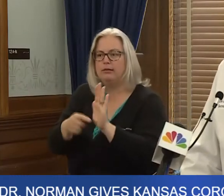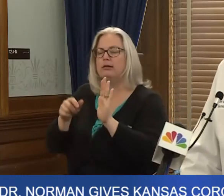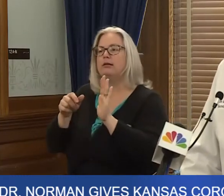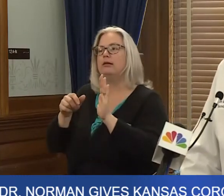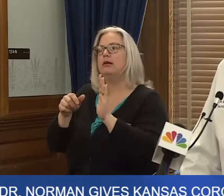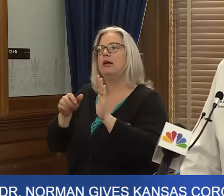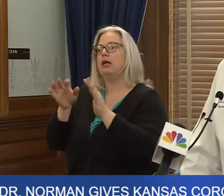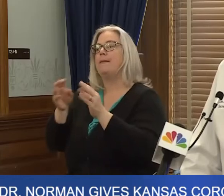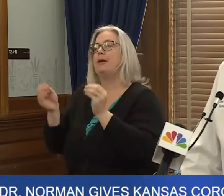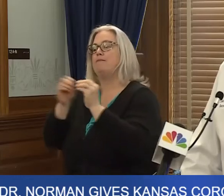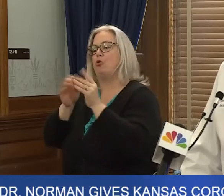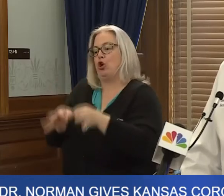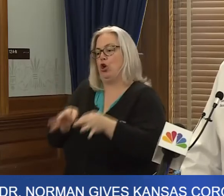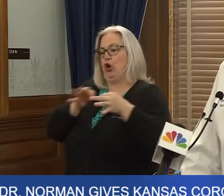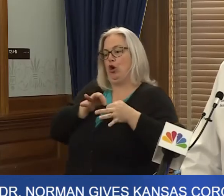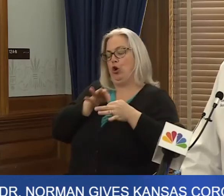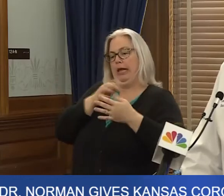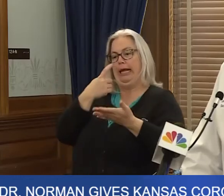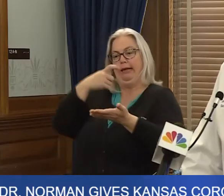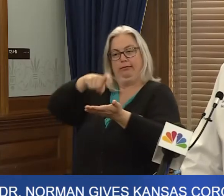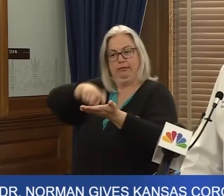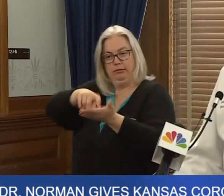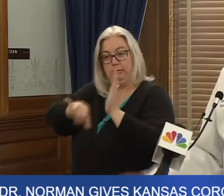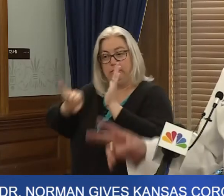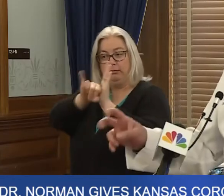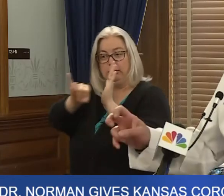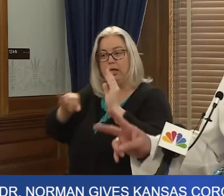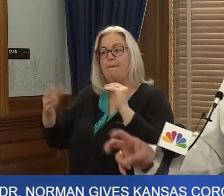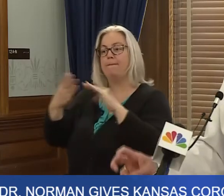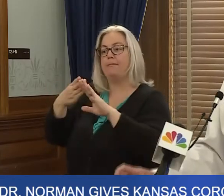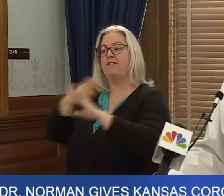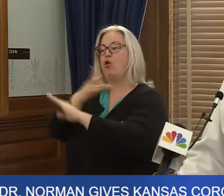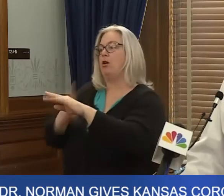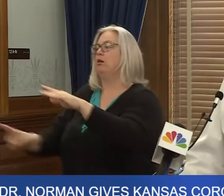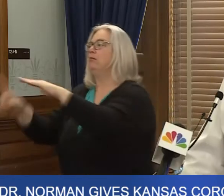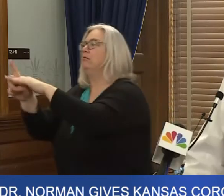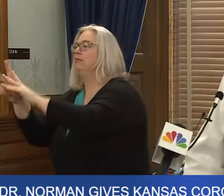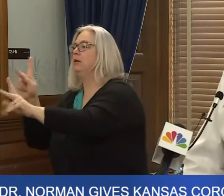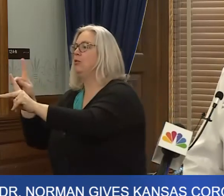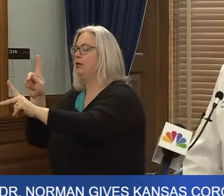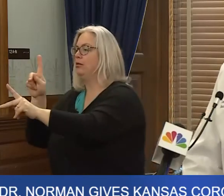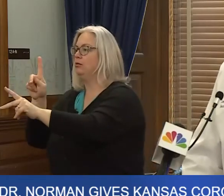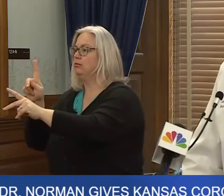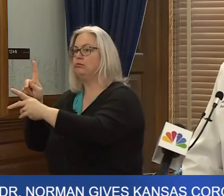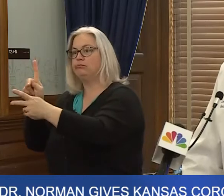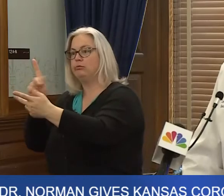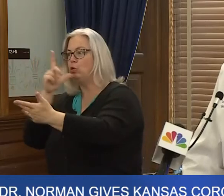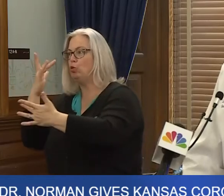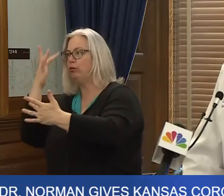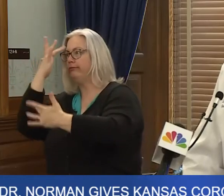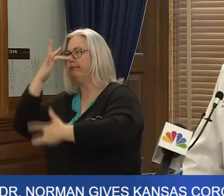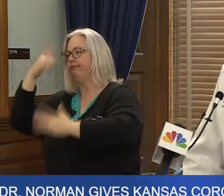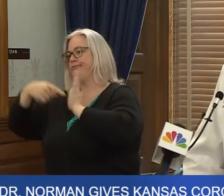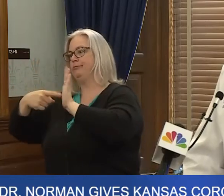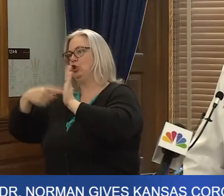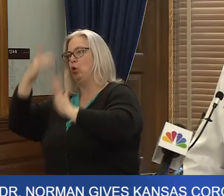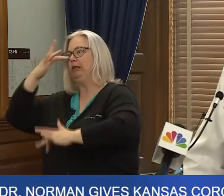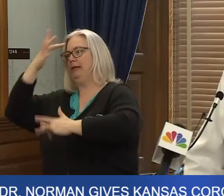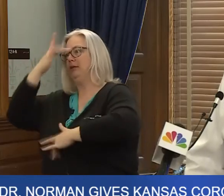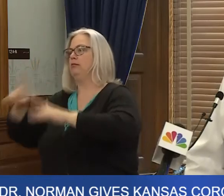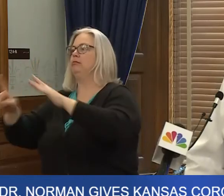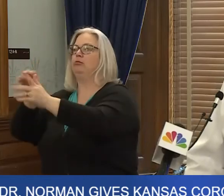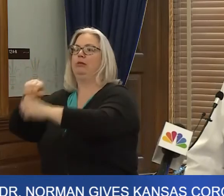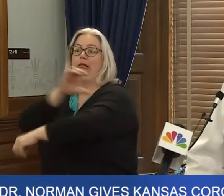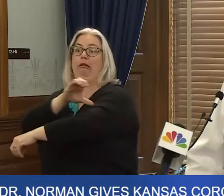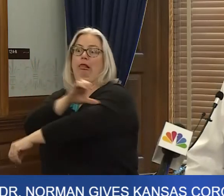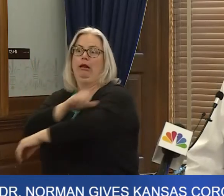an earlier indication before cases are even cropping up in a clinical setting. So a lot of questions